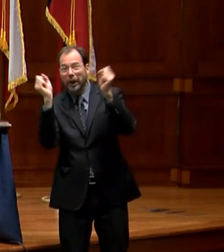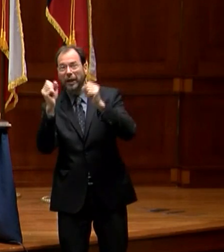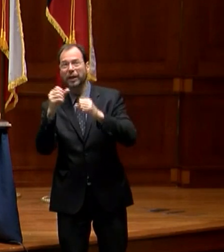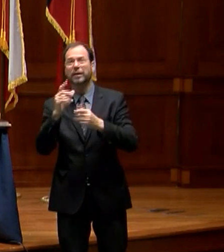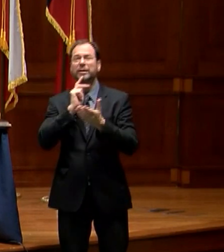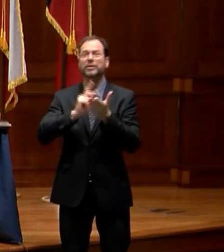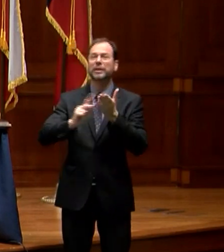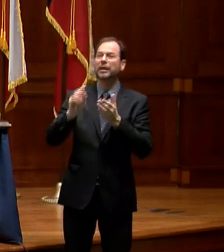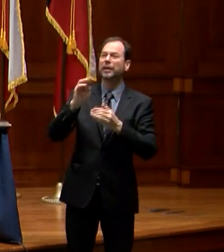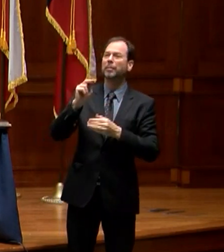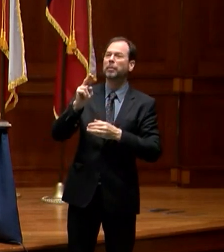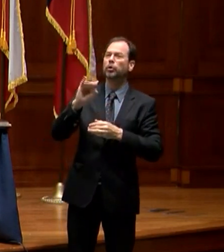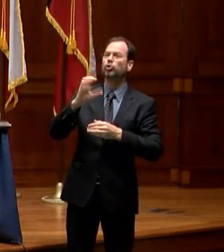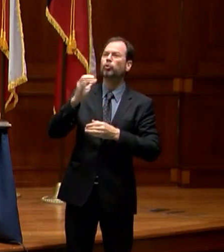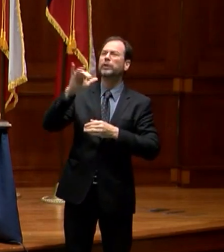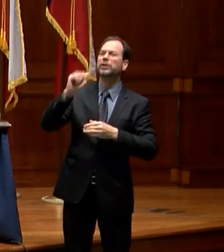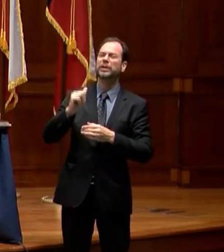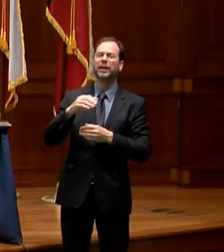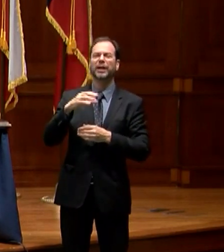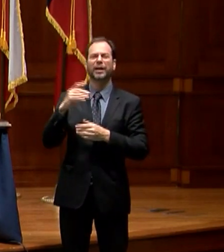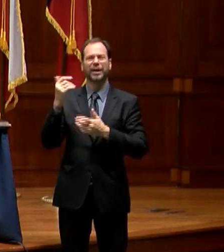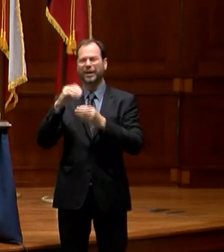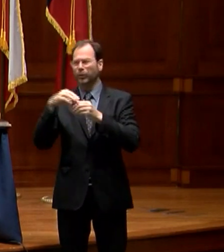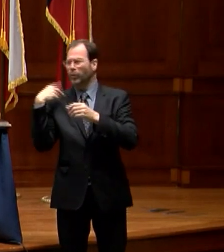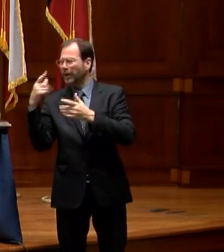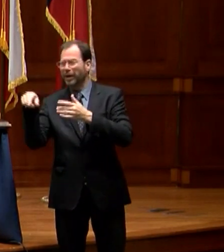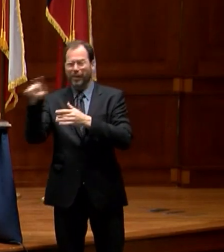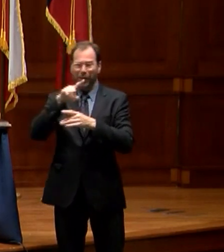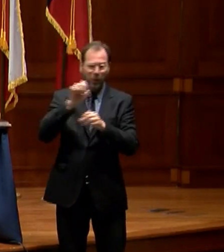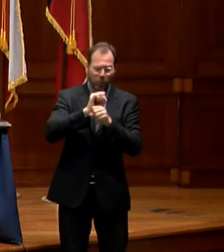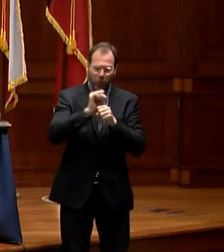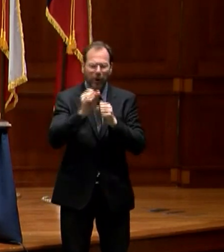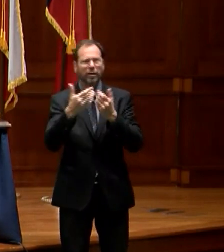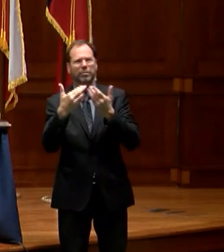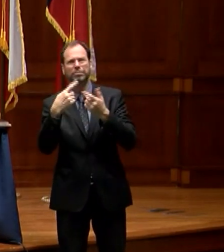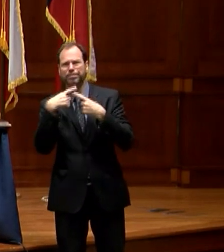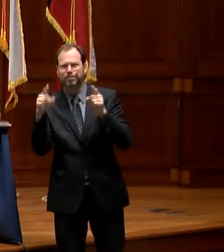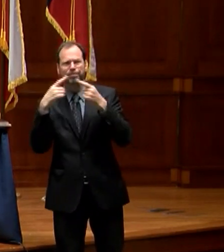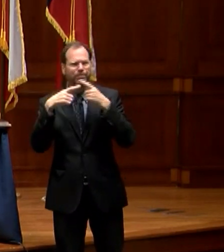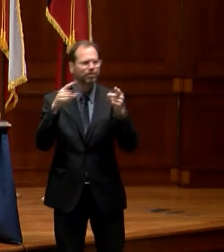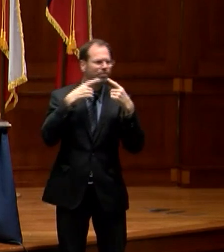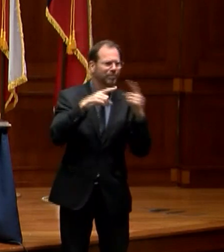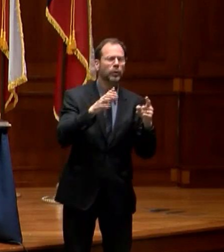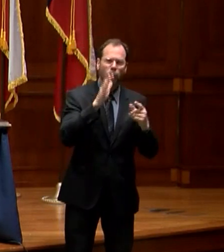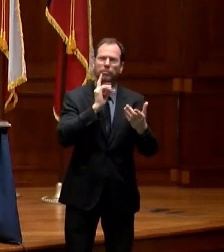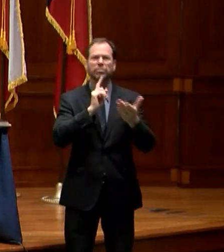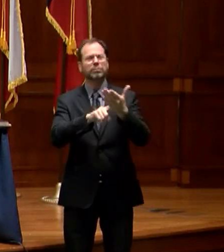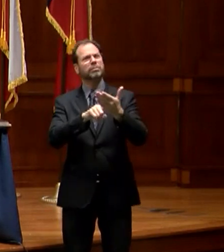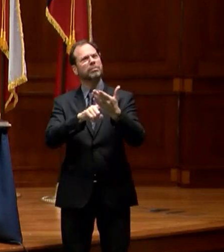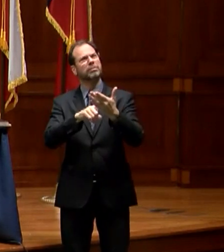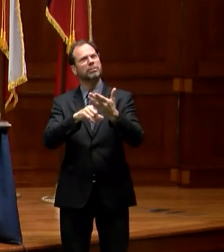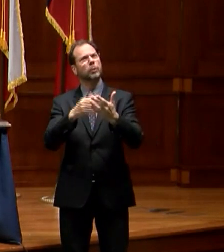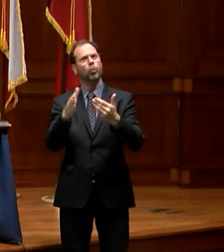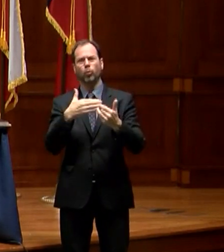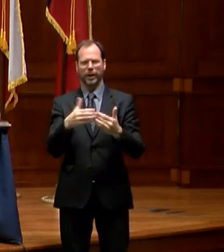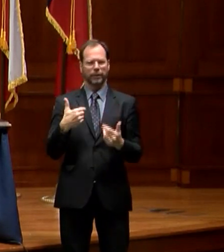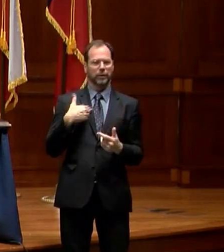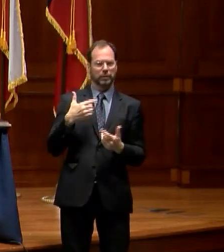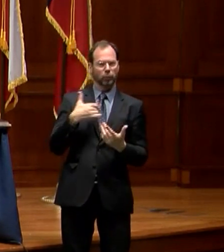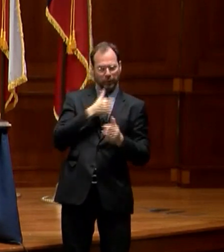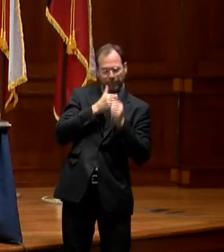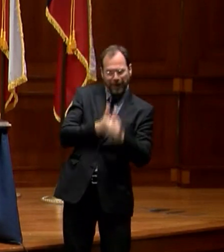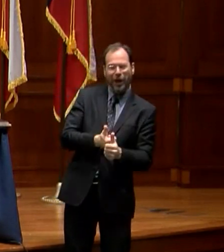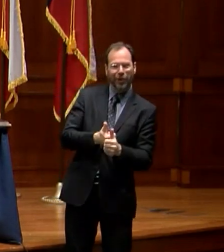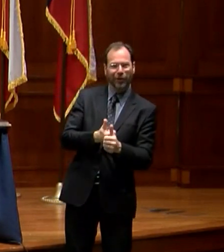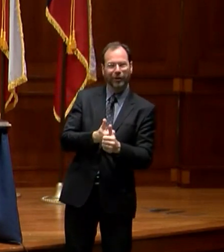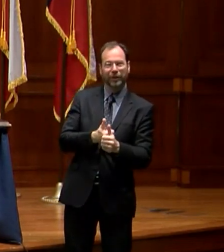Mnuchin, as the team in Washington, D.C. are working on the standards that they will articulate, that we will follow, the